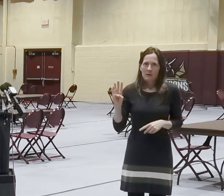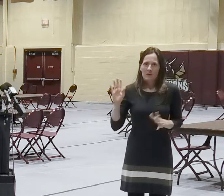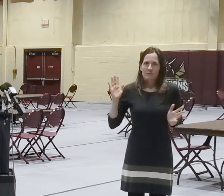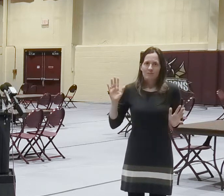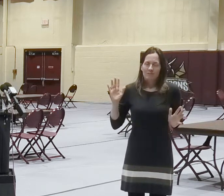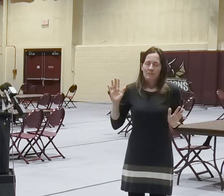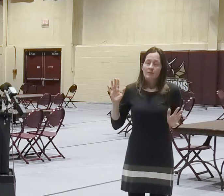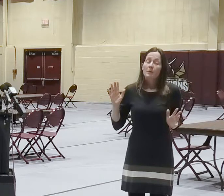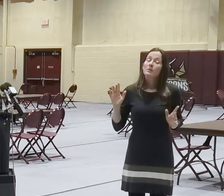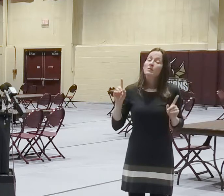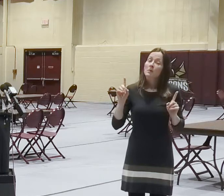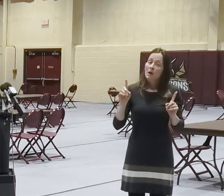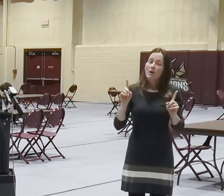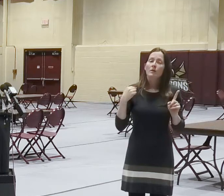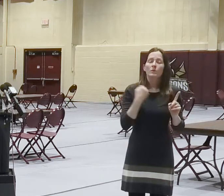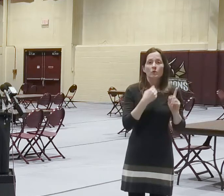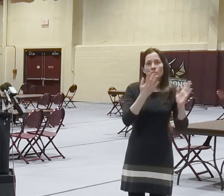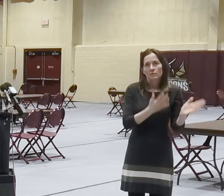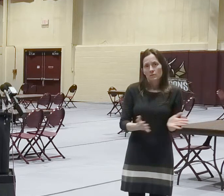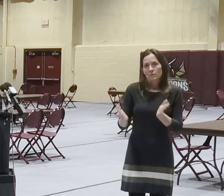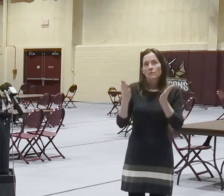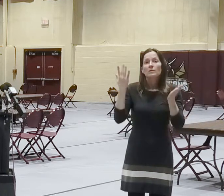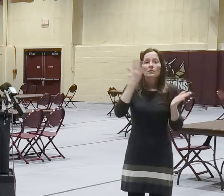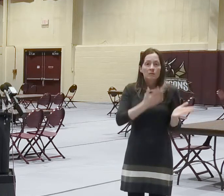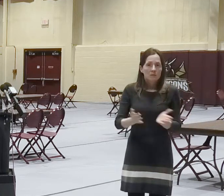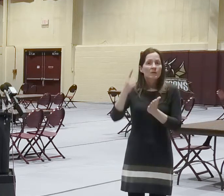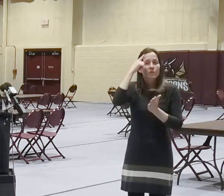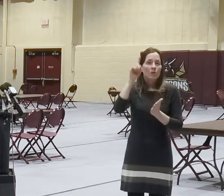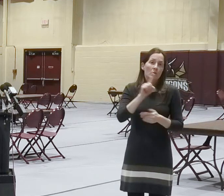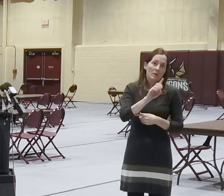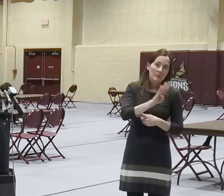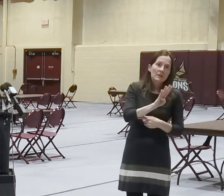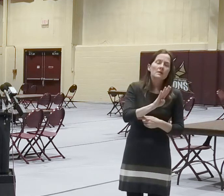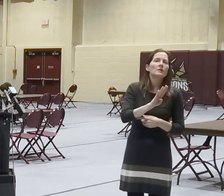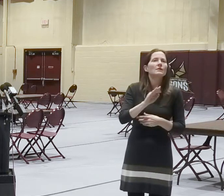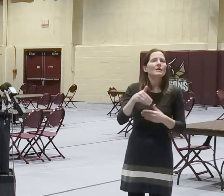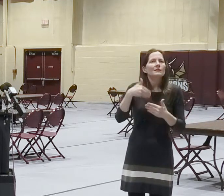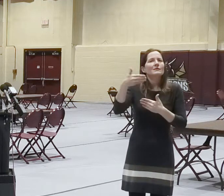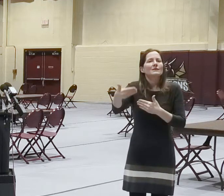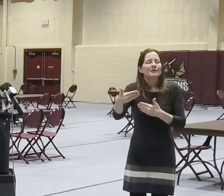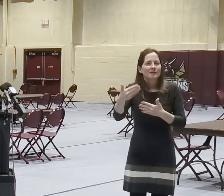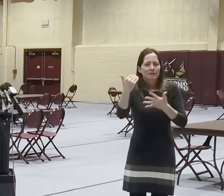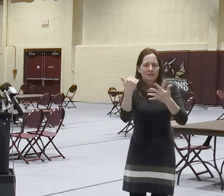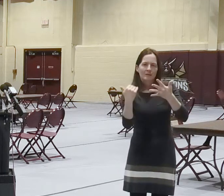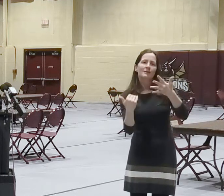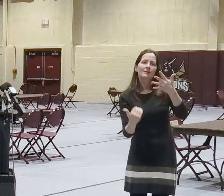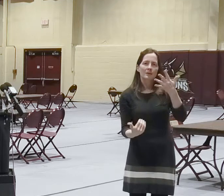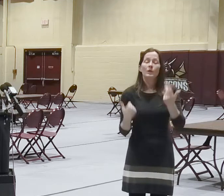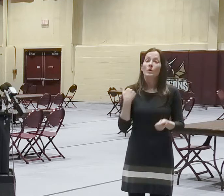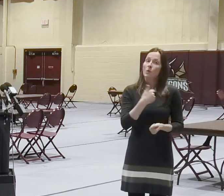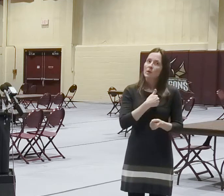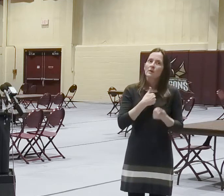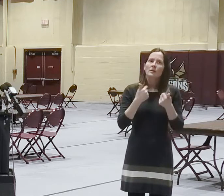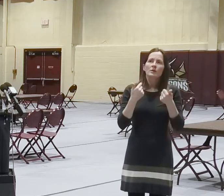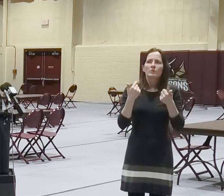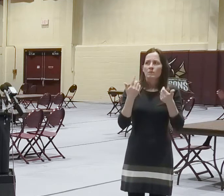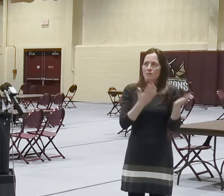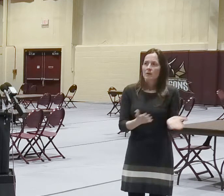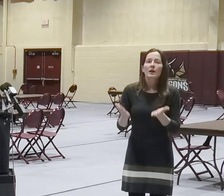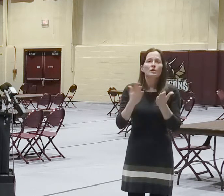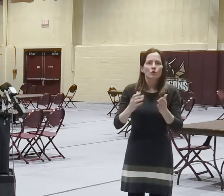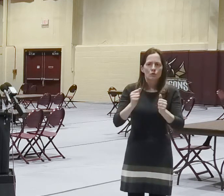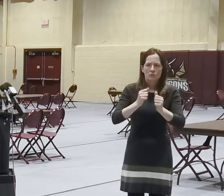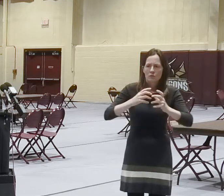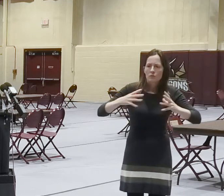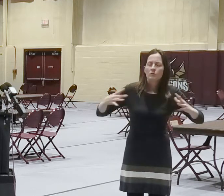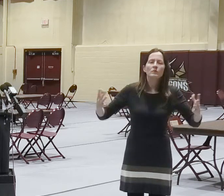and subsequent groups, we have been planning for the expansion of our clinic operations, which up to this point has